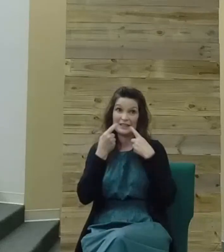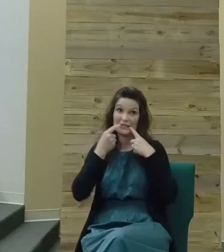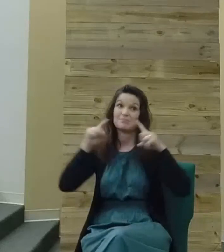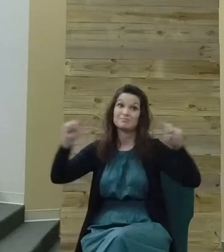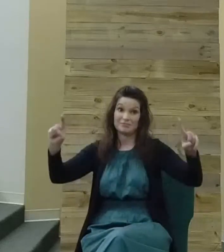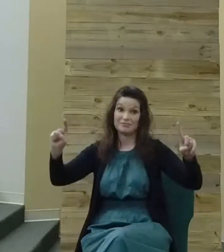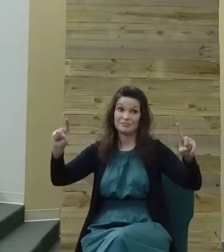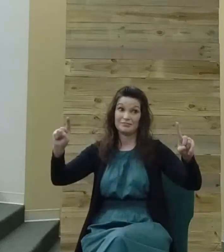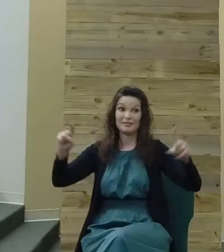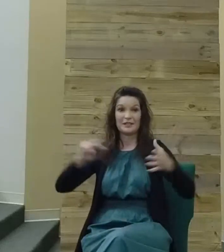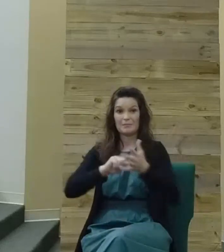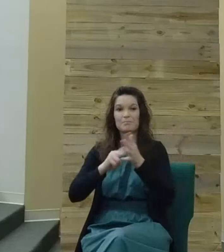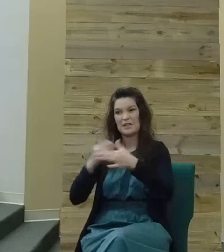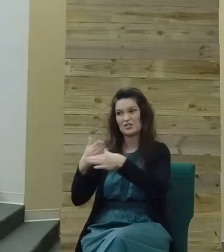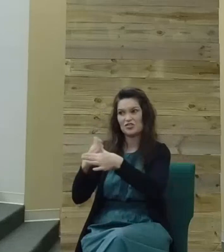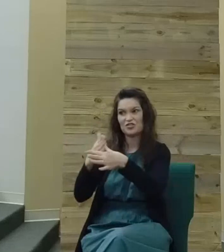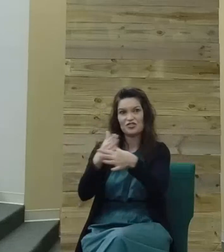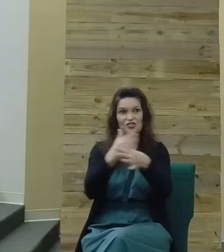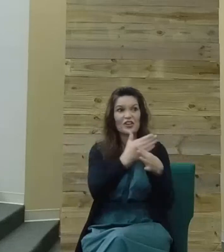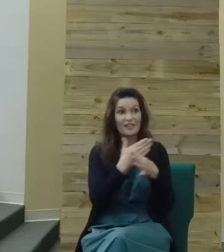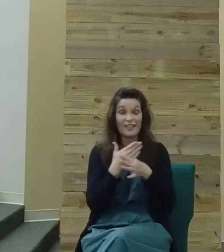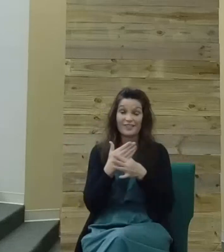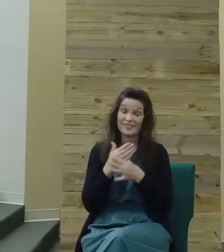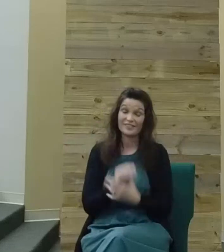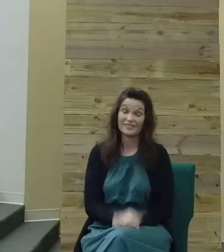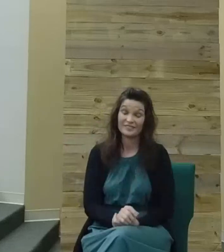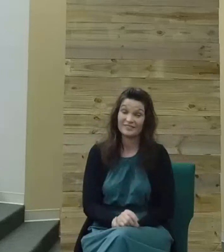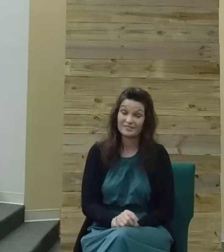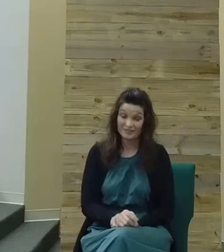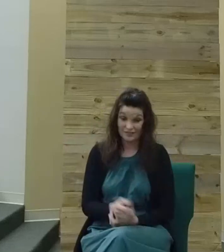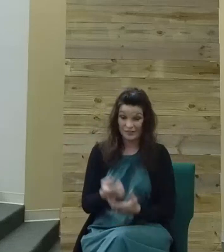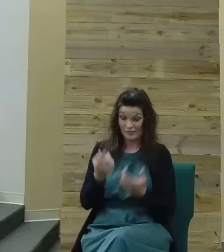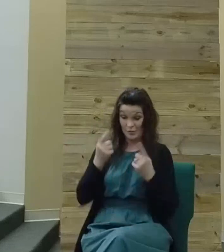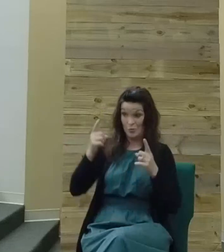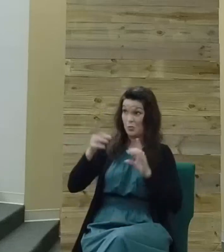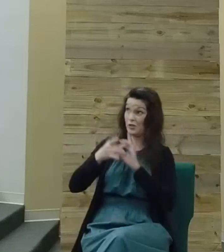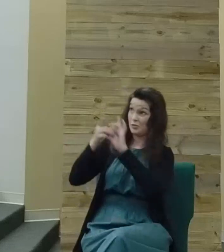need to proclaim reconciliation to the world. When you're